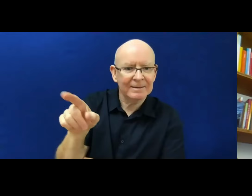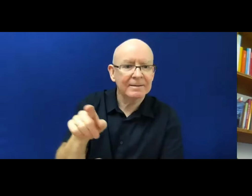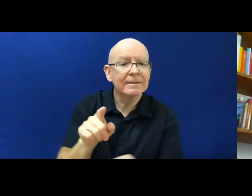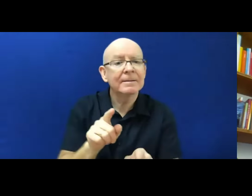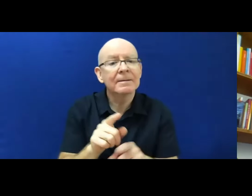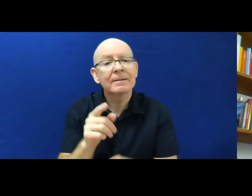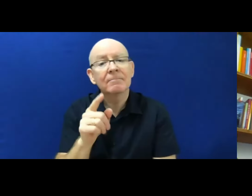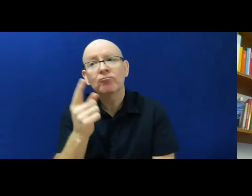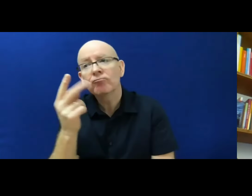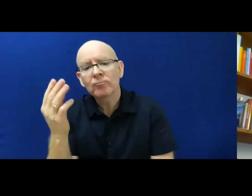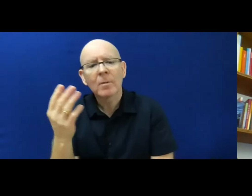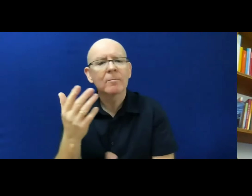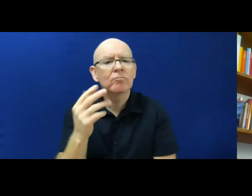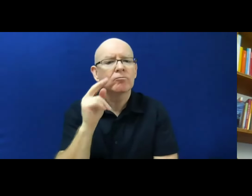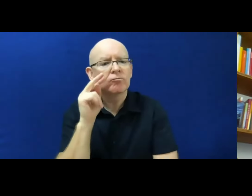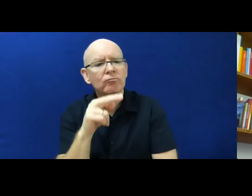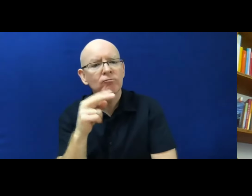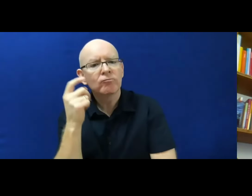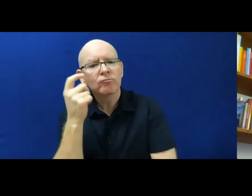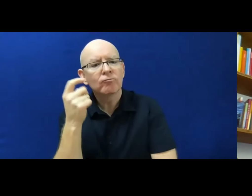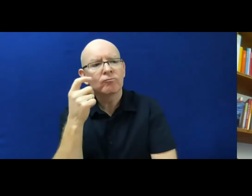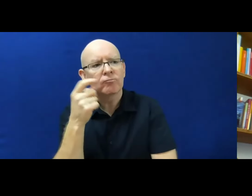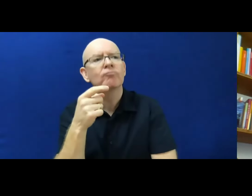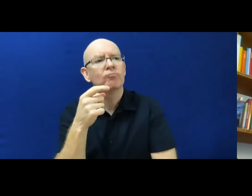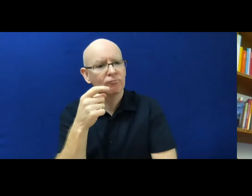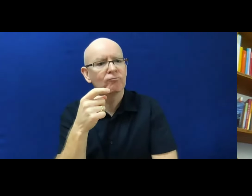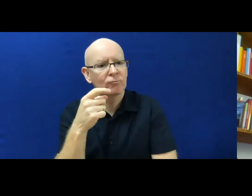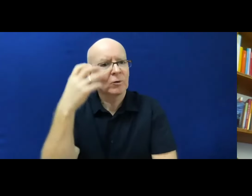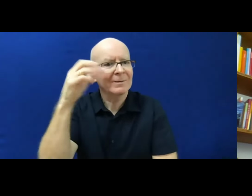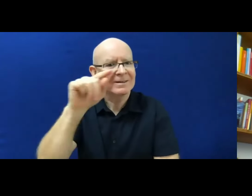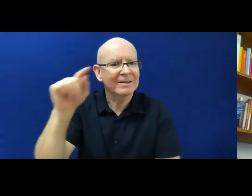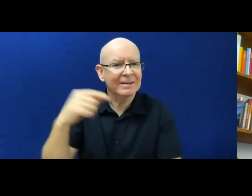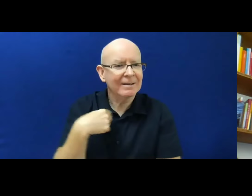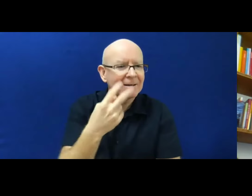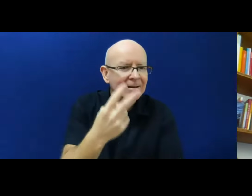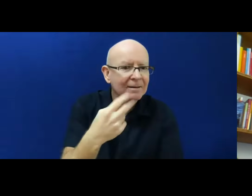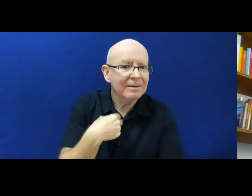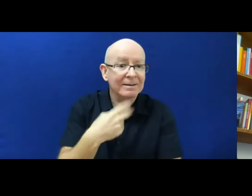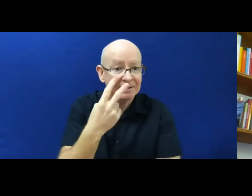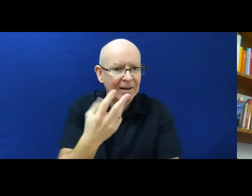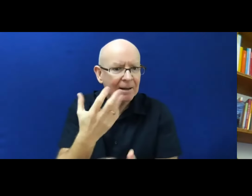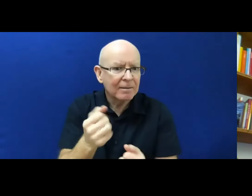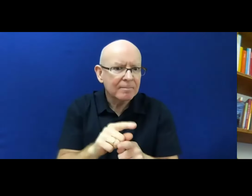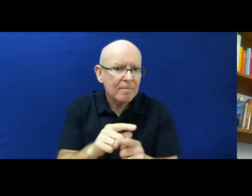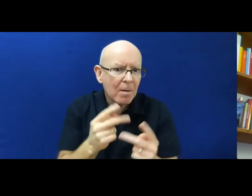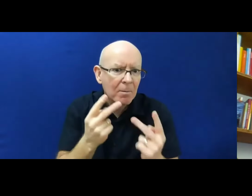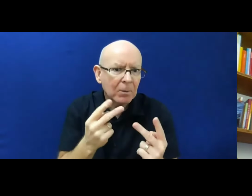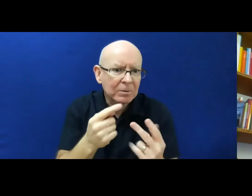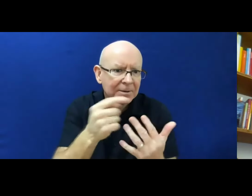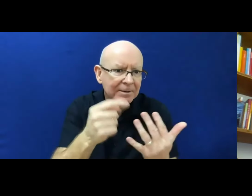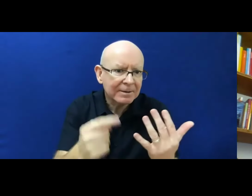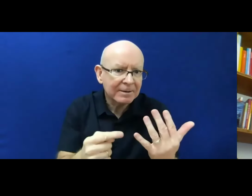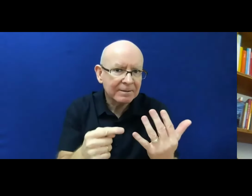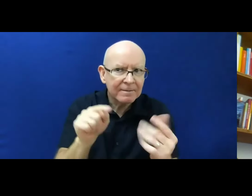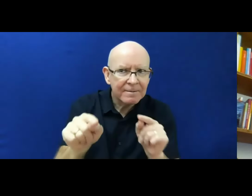of that needs to be based on evidence, statistics, a lot of quantitative data is presented to us. And everything